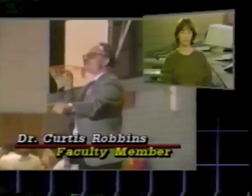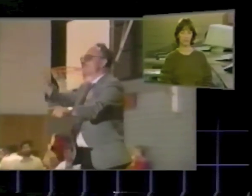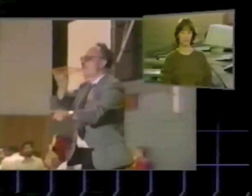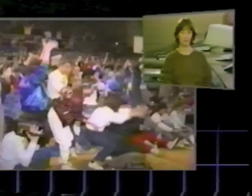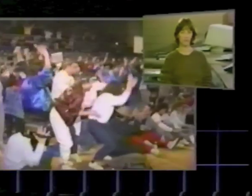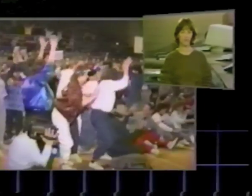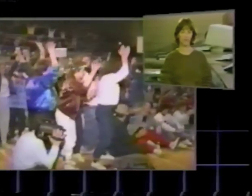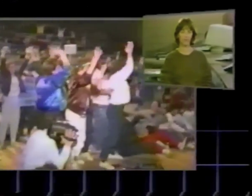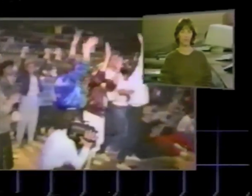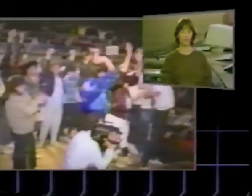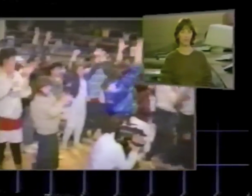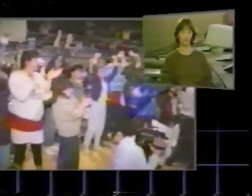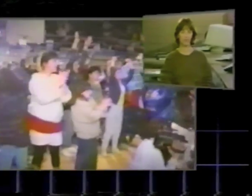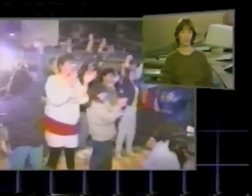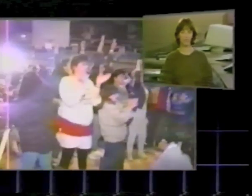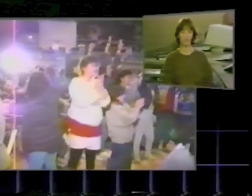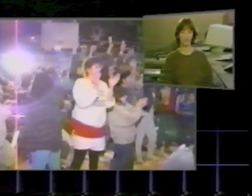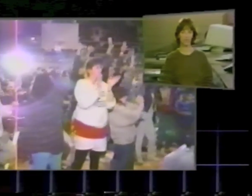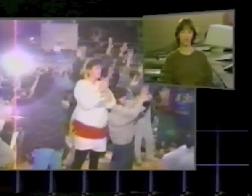function without you.